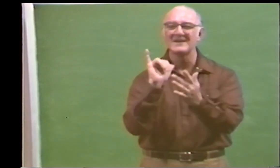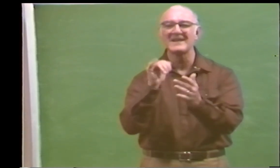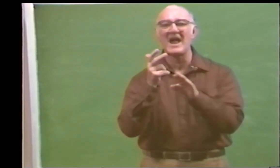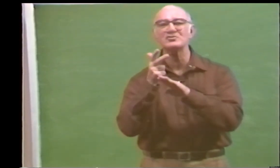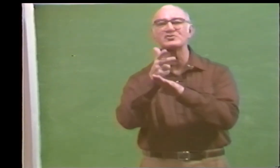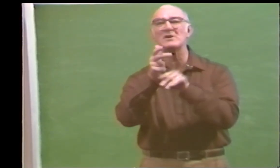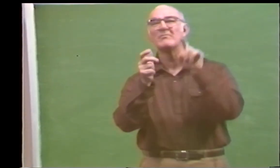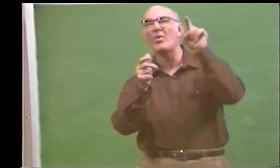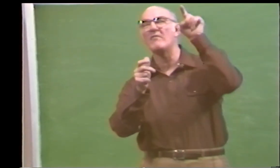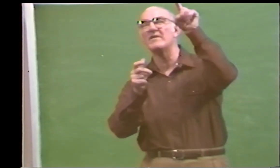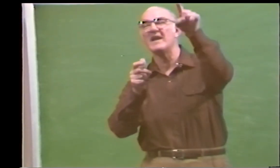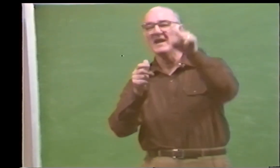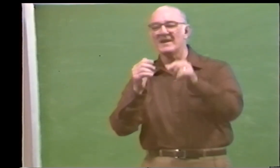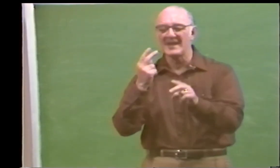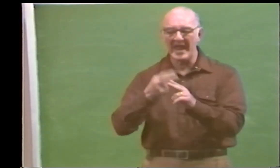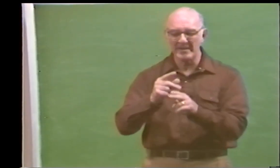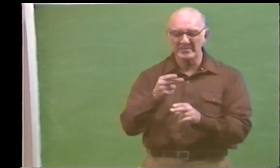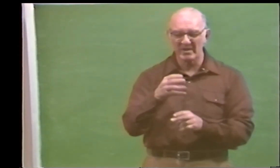that ship over there named the